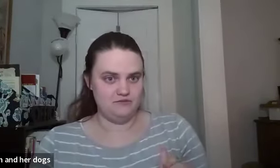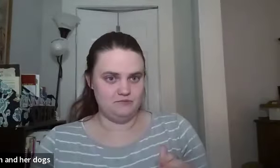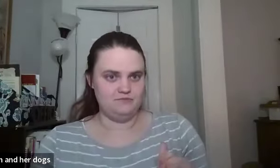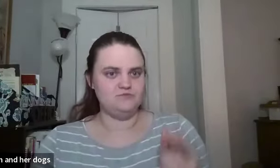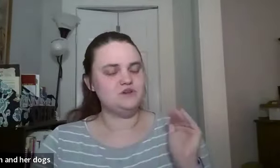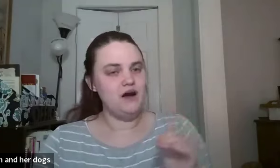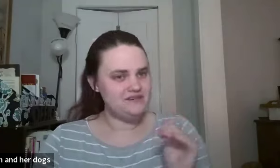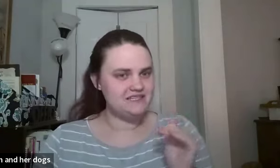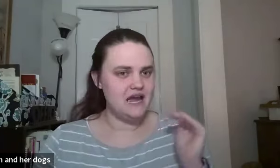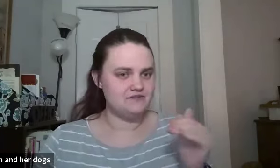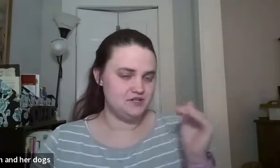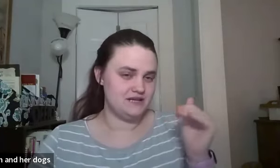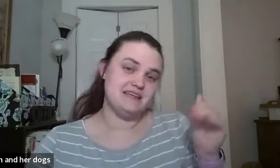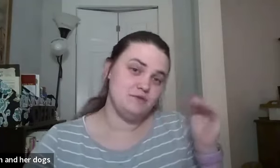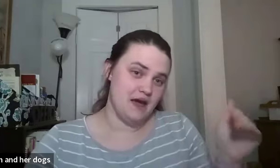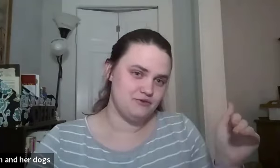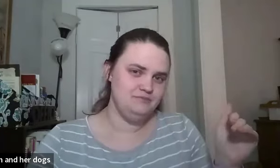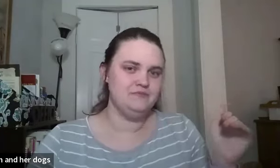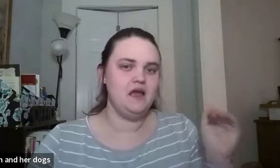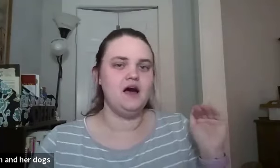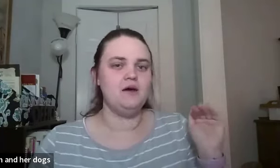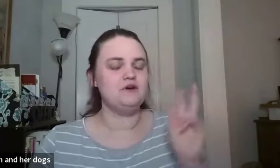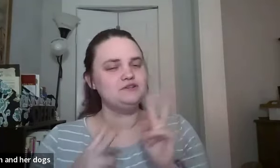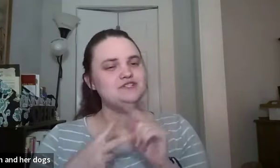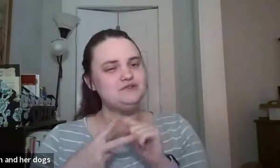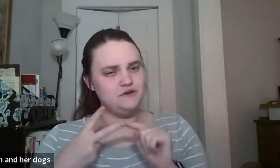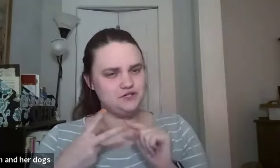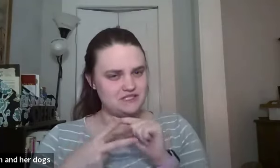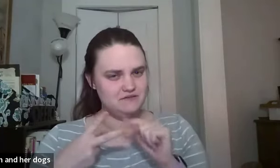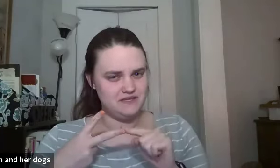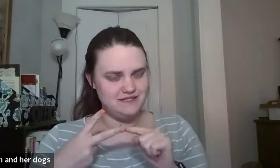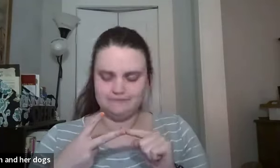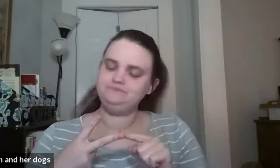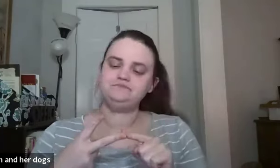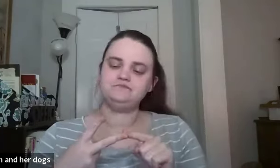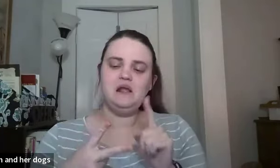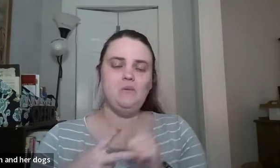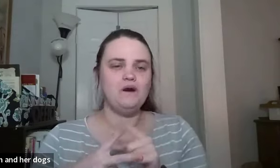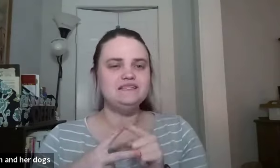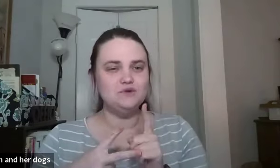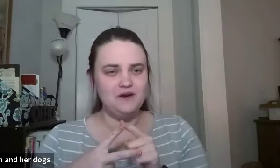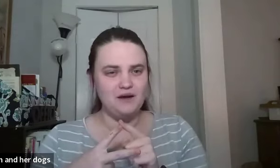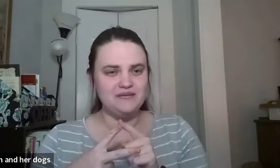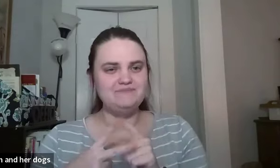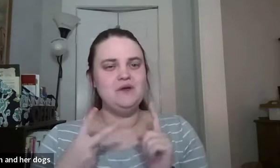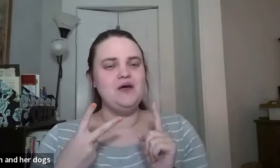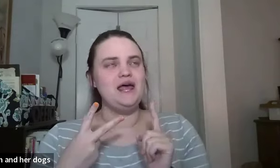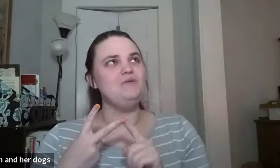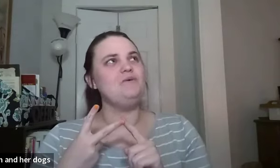bathroom? So obviously I have to show you guys the sign for bathroom. There are two versions of this. One is more common, and one